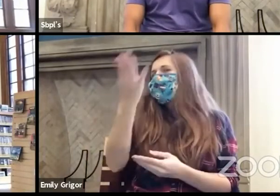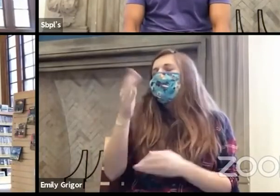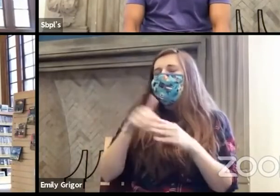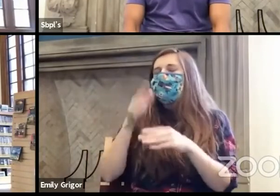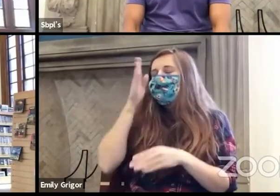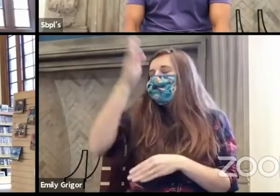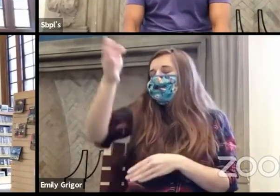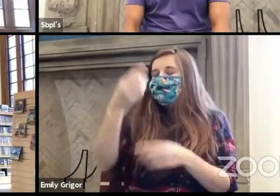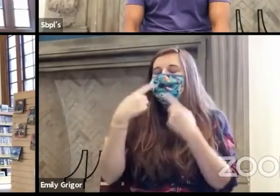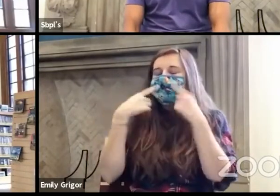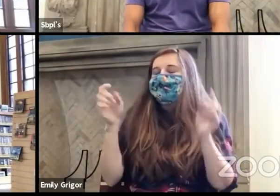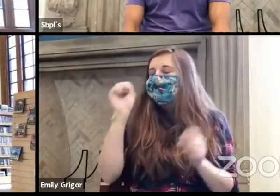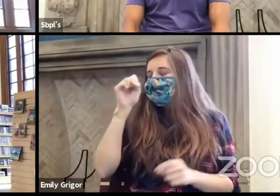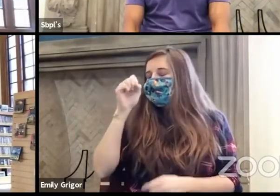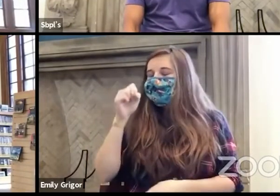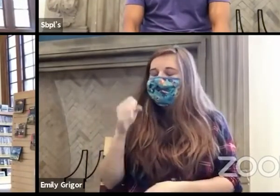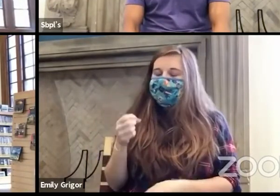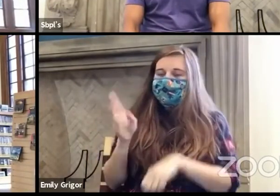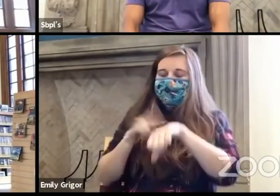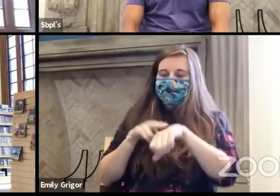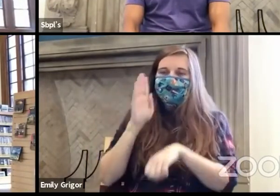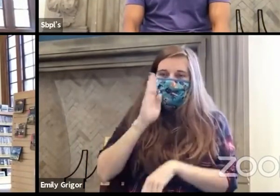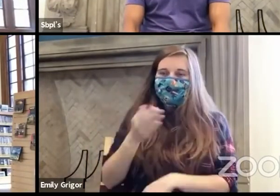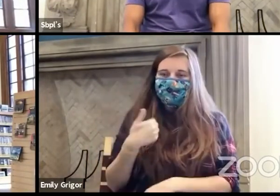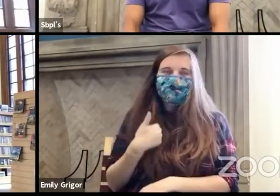We will announce it to the community, of course.